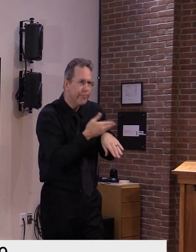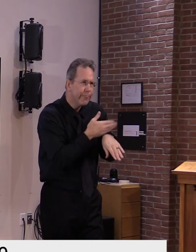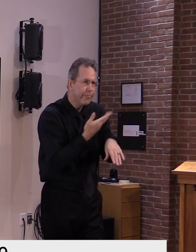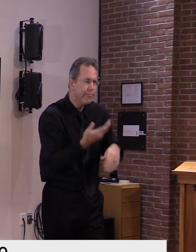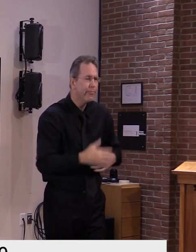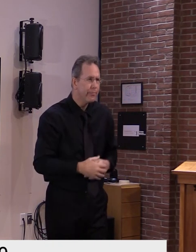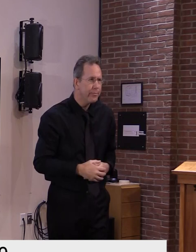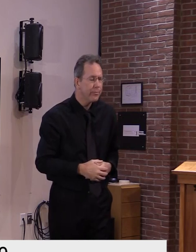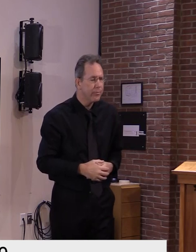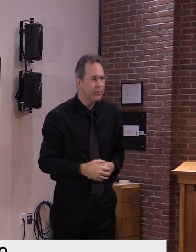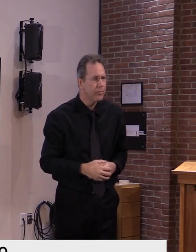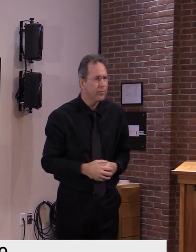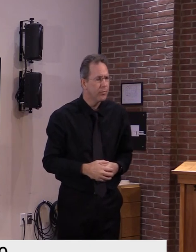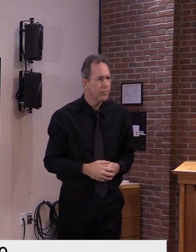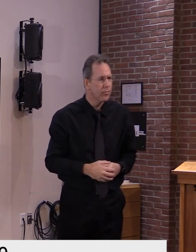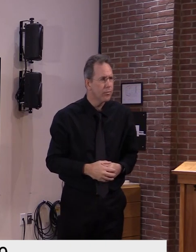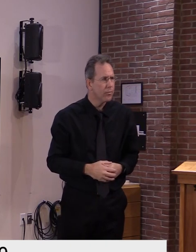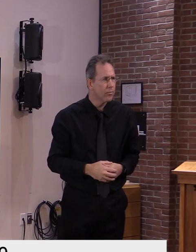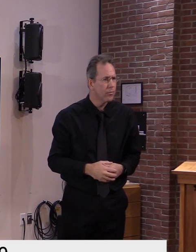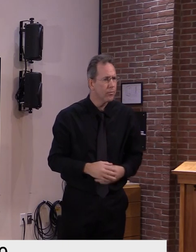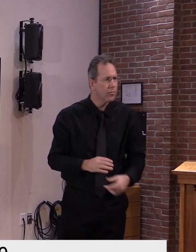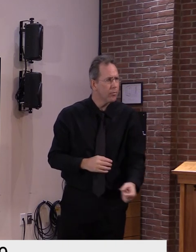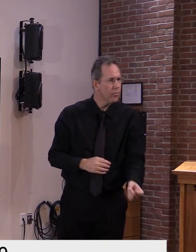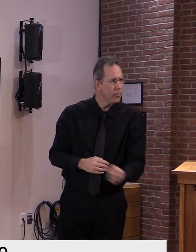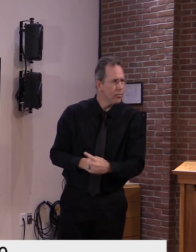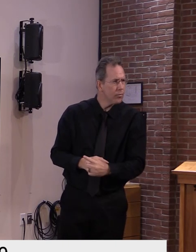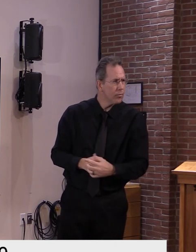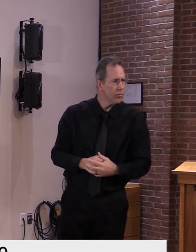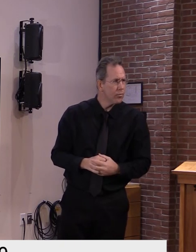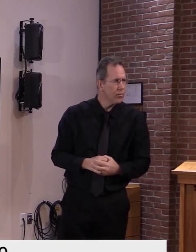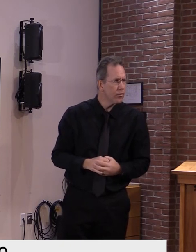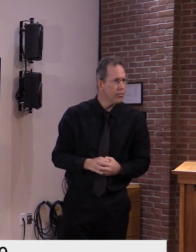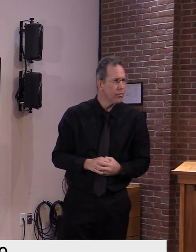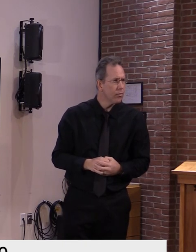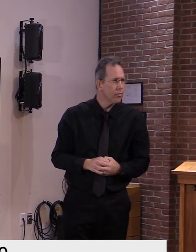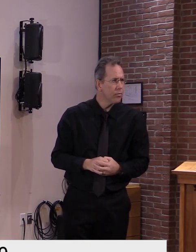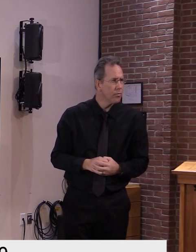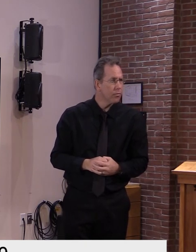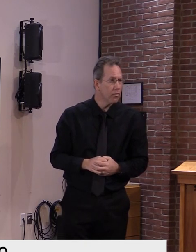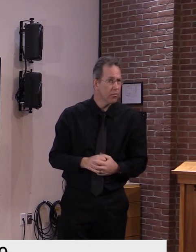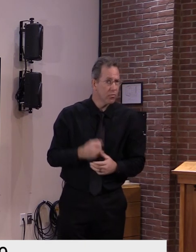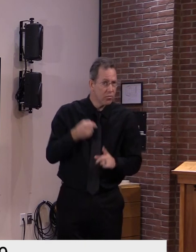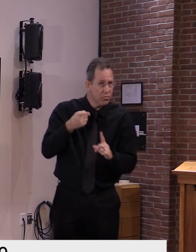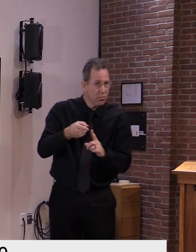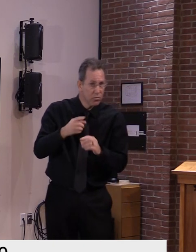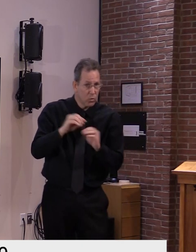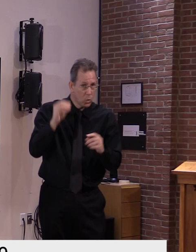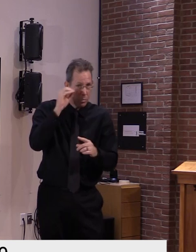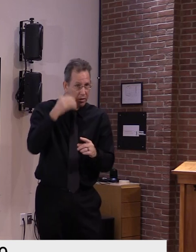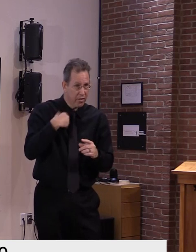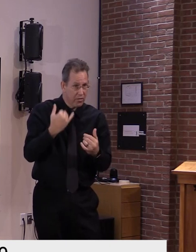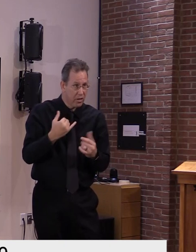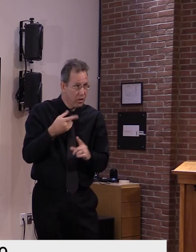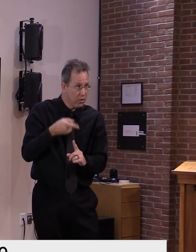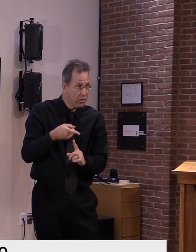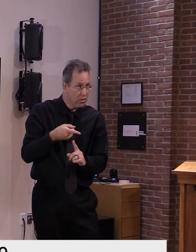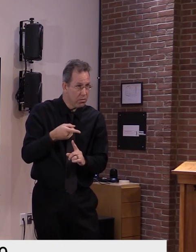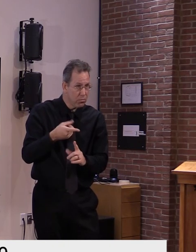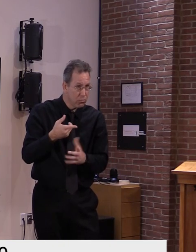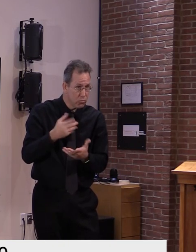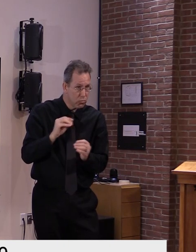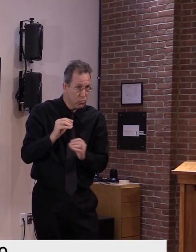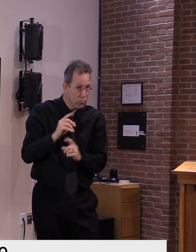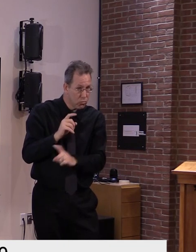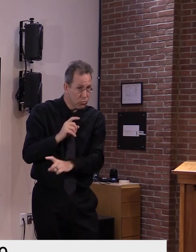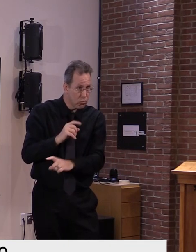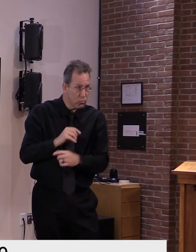So just for clarity, you don't have an opinion right now on whether to consolidate the administration? No, I